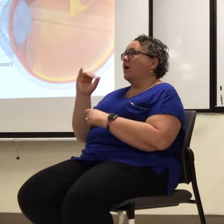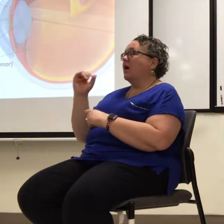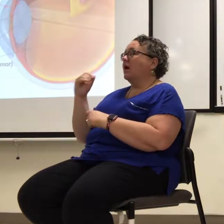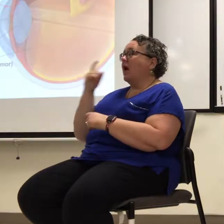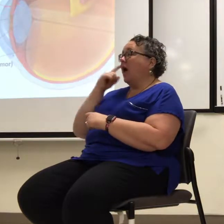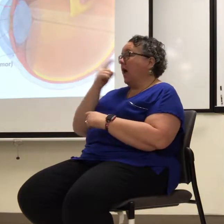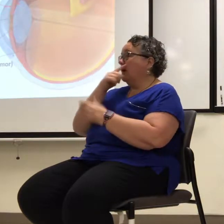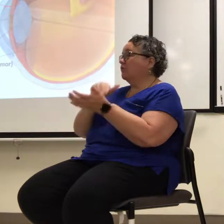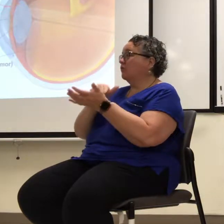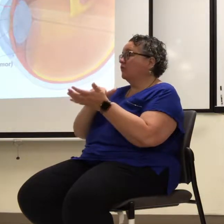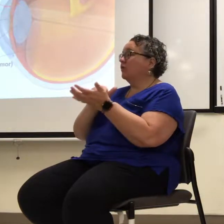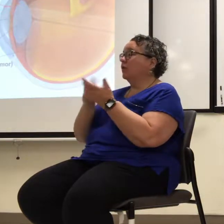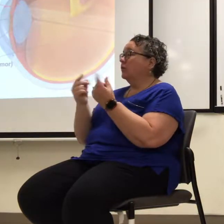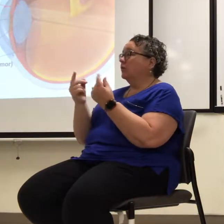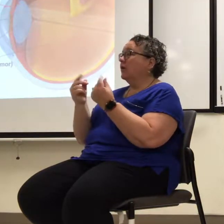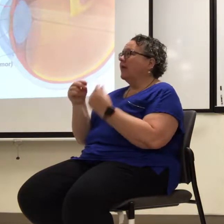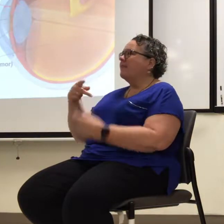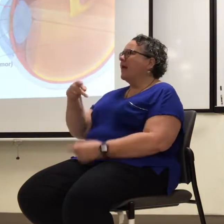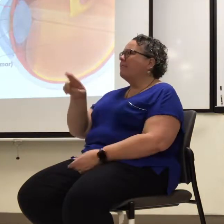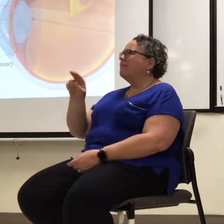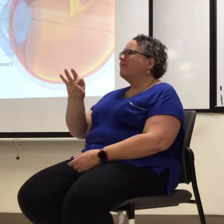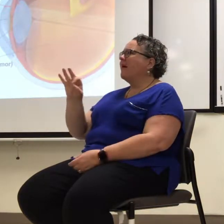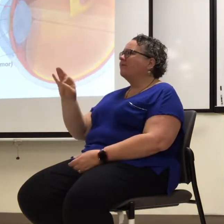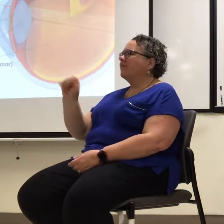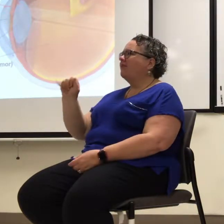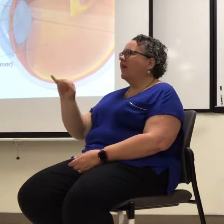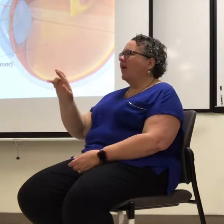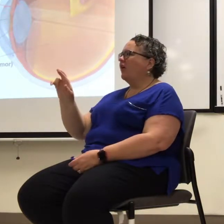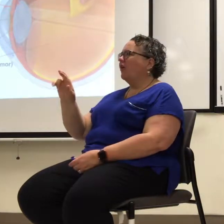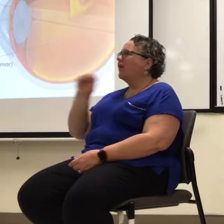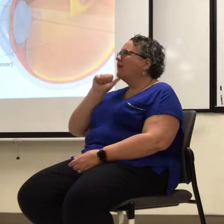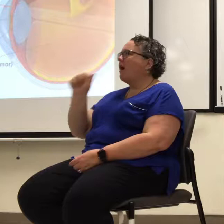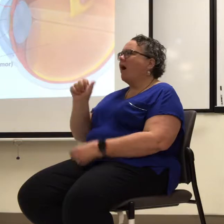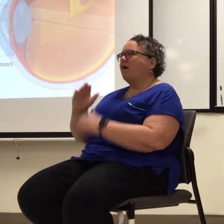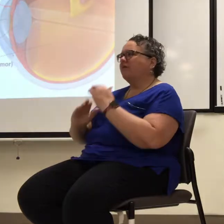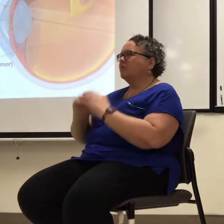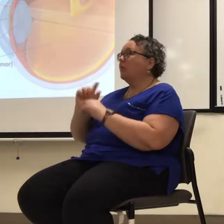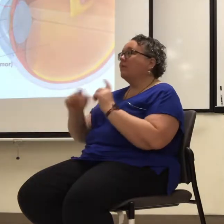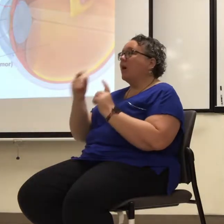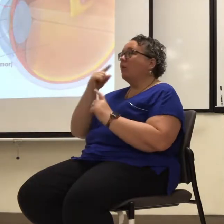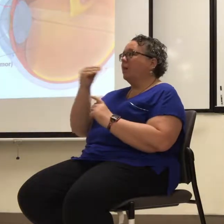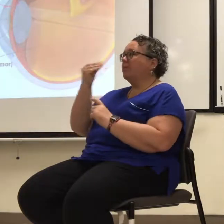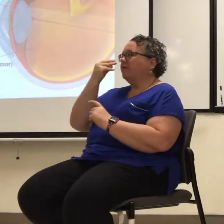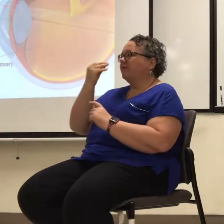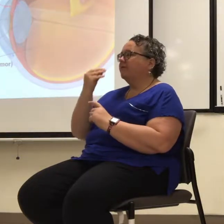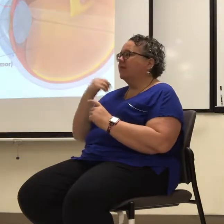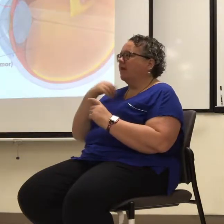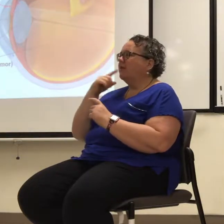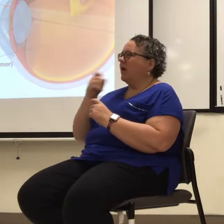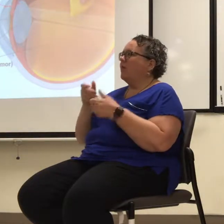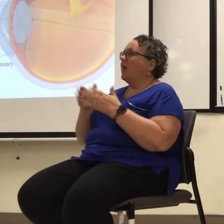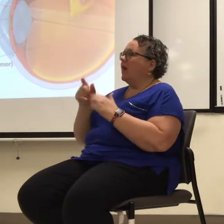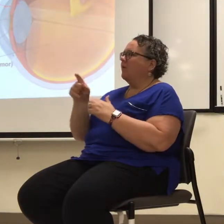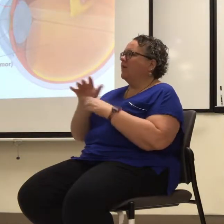air. It's kind of uncomfortable, but that allows them to measure the pressure inside your eyeball.